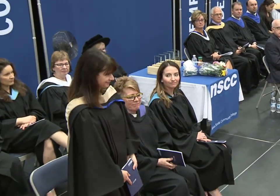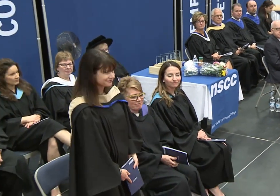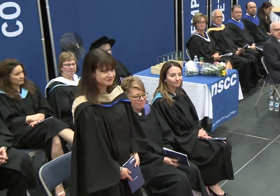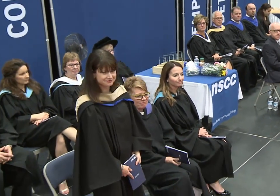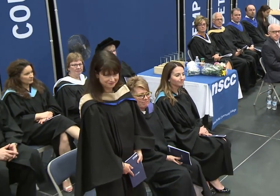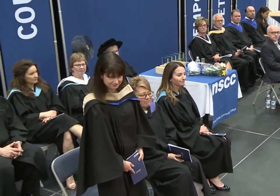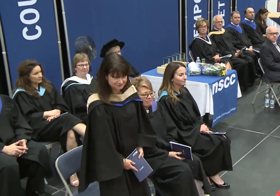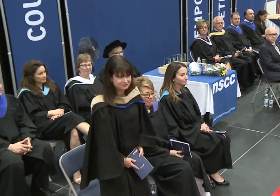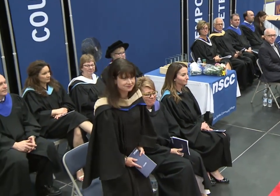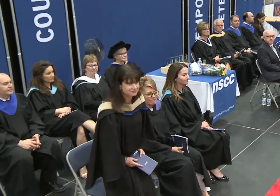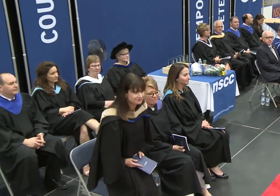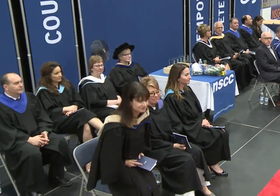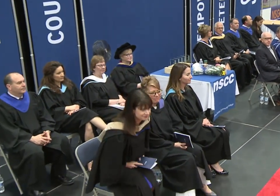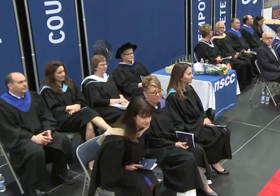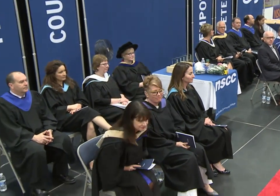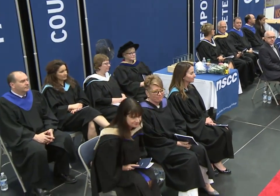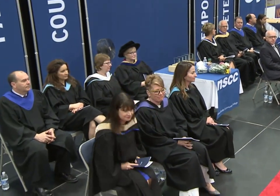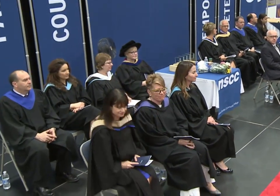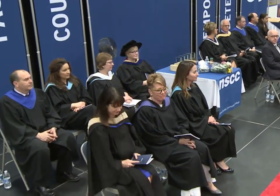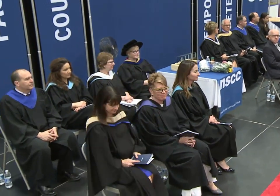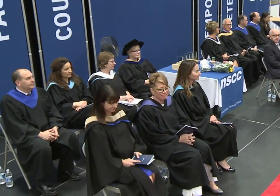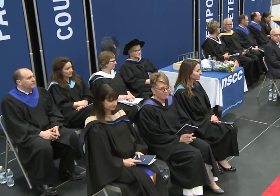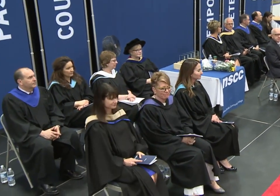College Services and CFO.